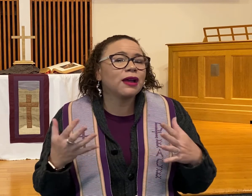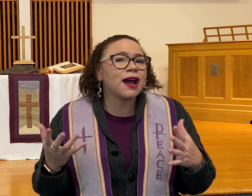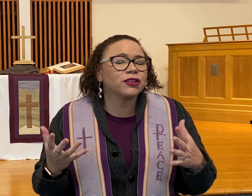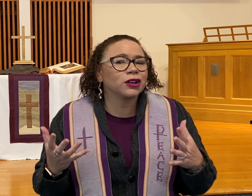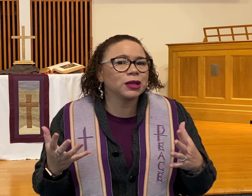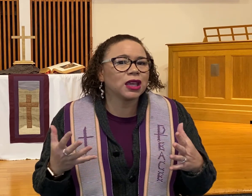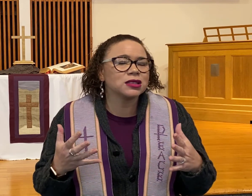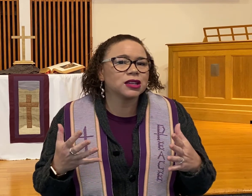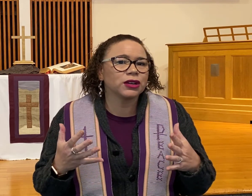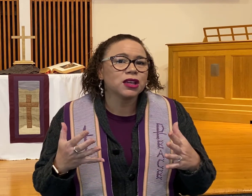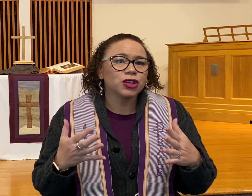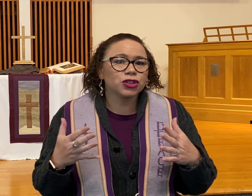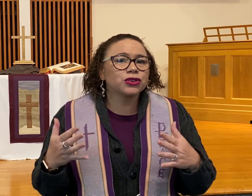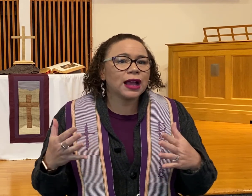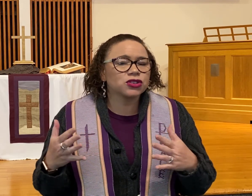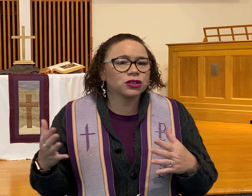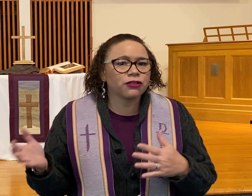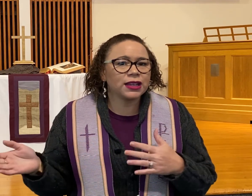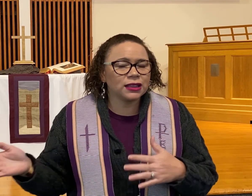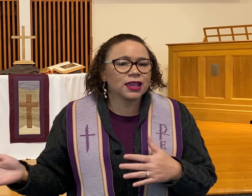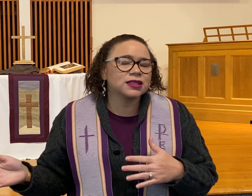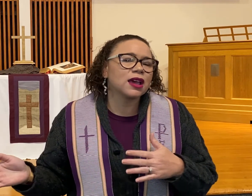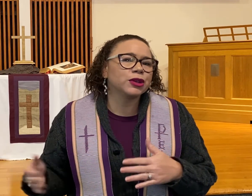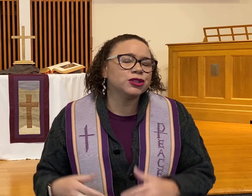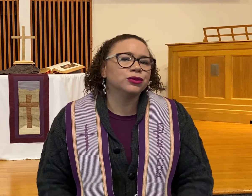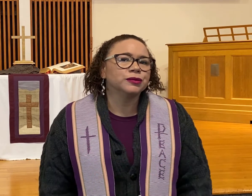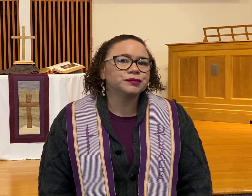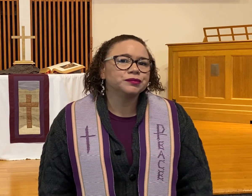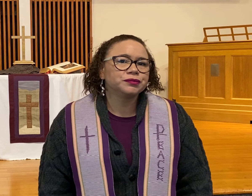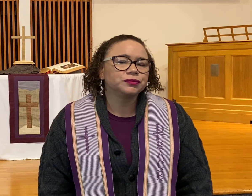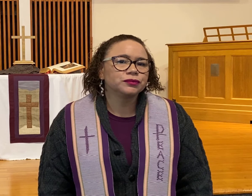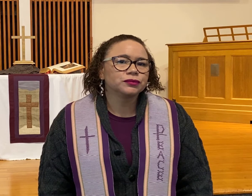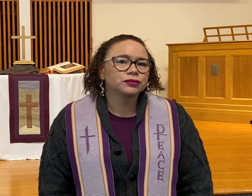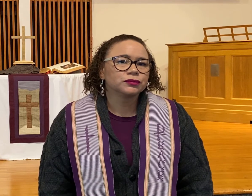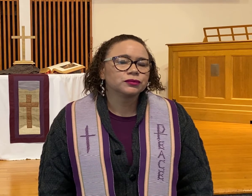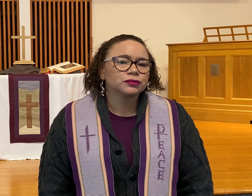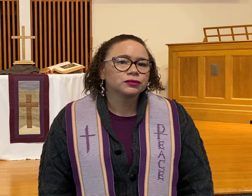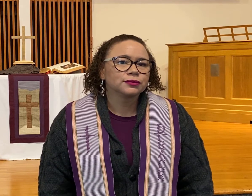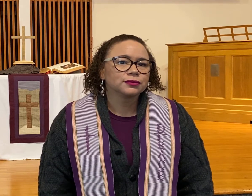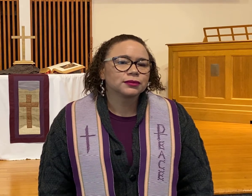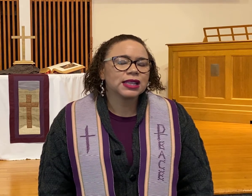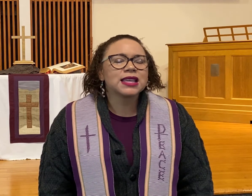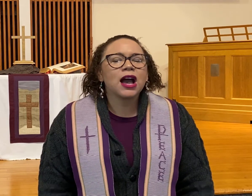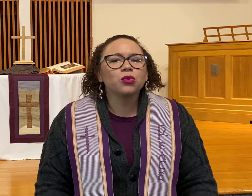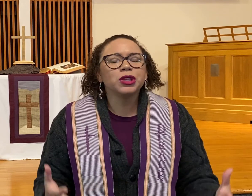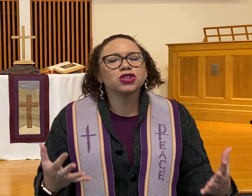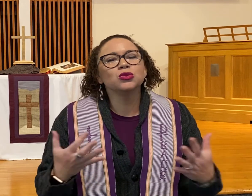have very many kids here, and you're actually frightening the kids that we do. It's how we